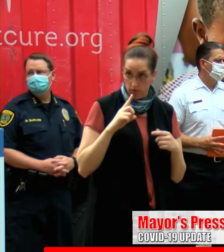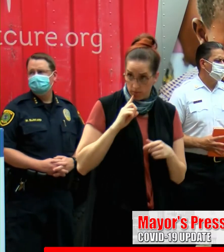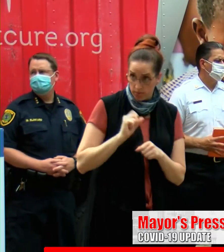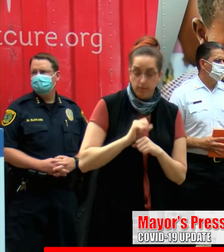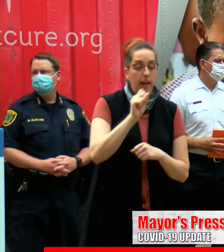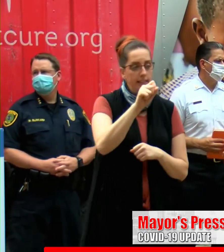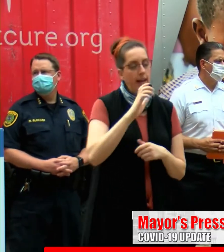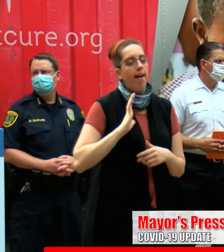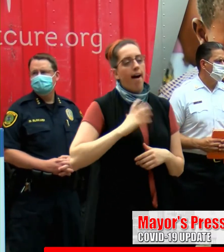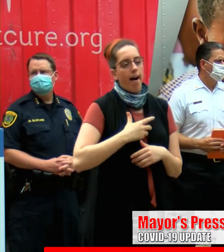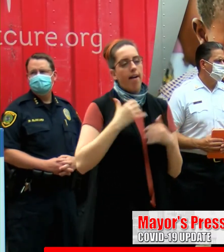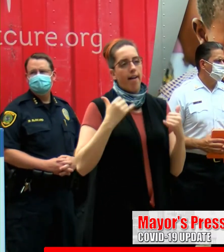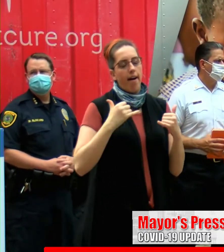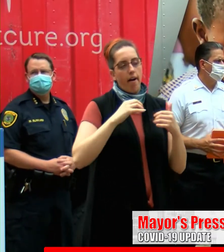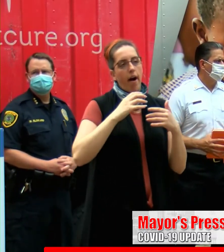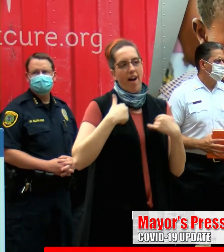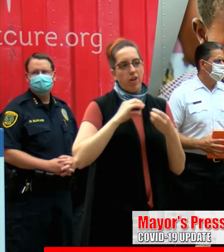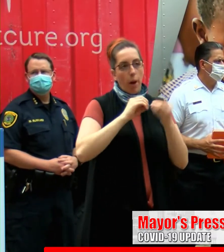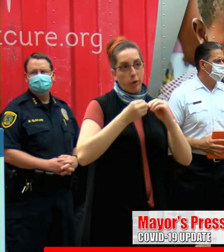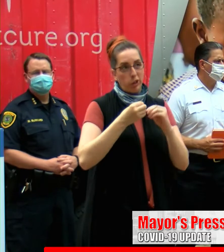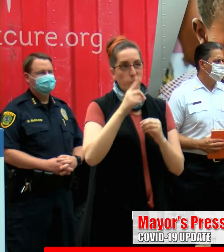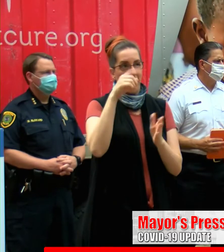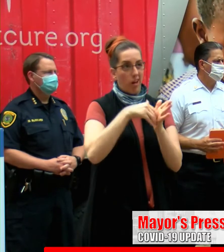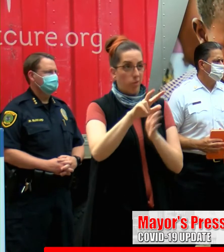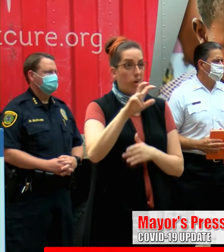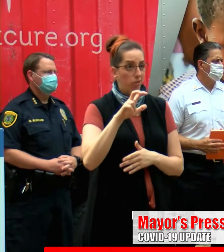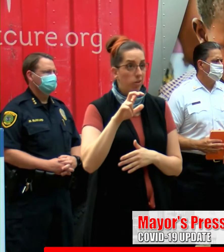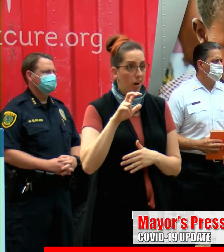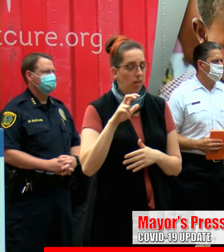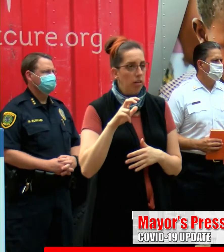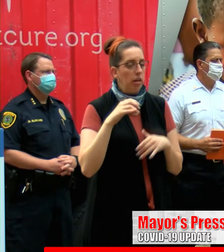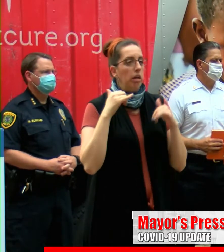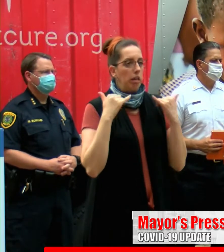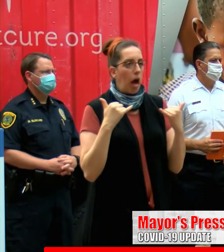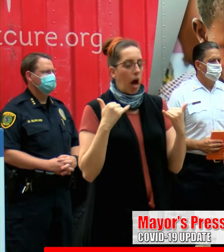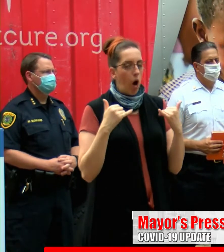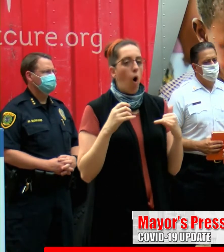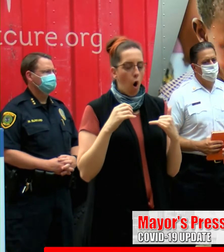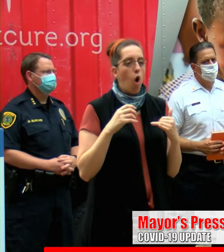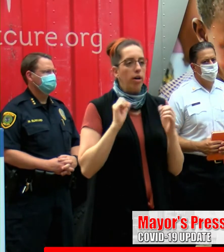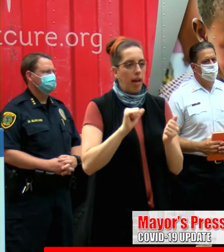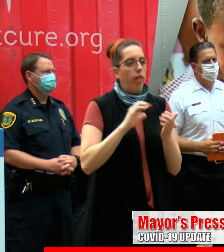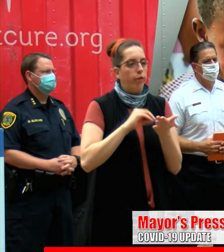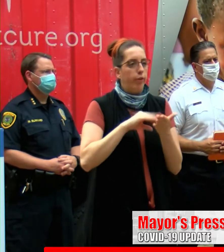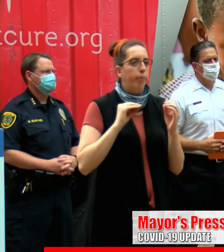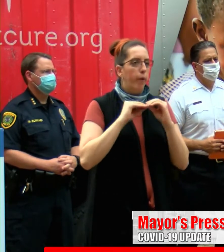course that our numbers are like 1,300, I think it's more instructive. If we